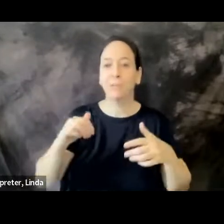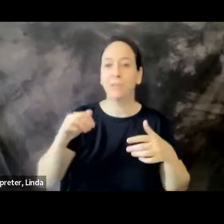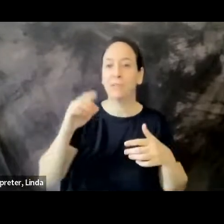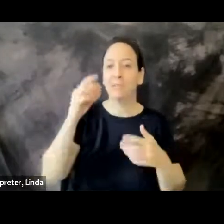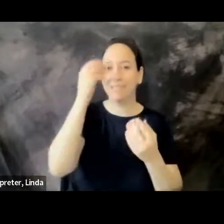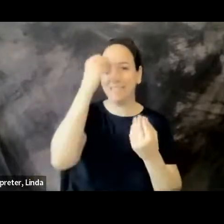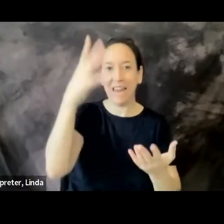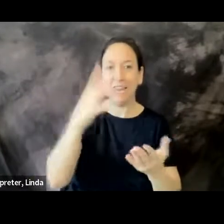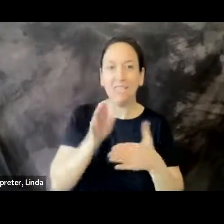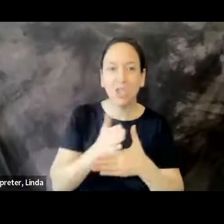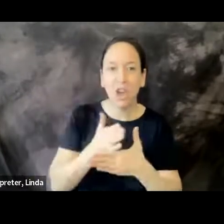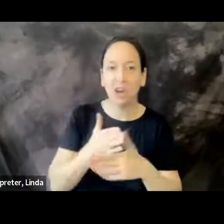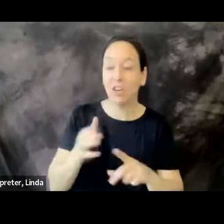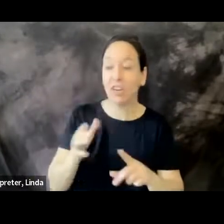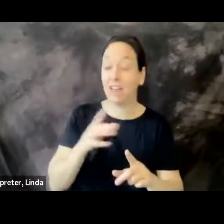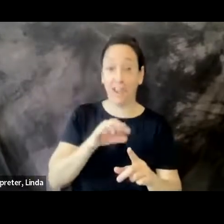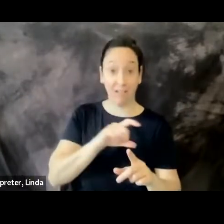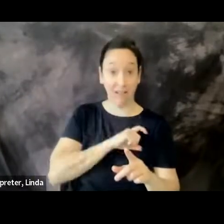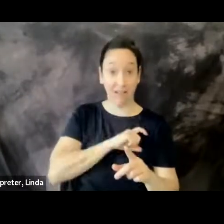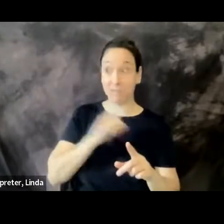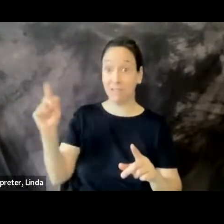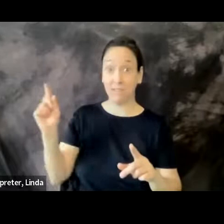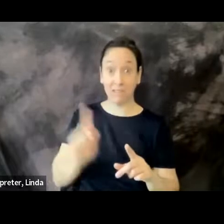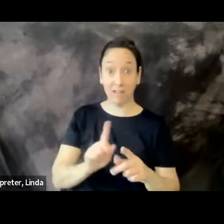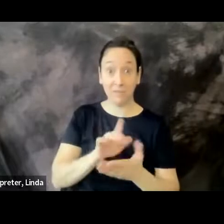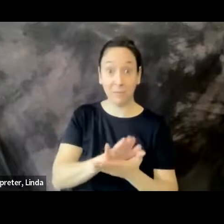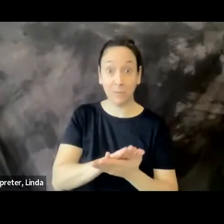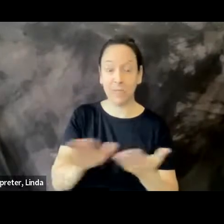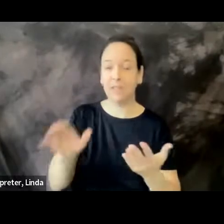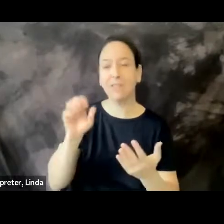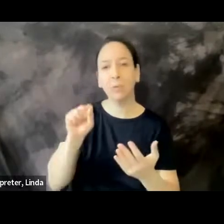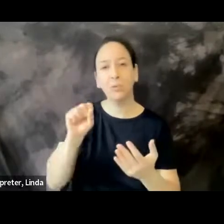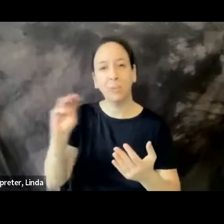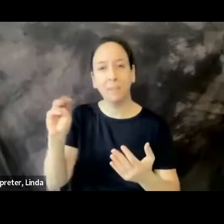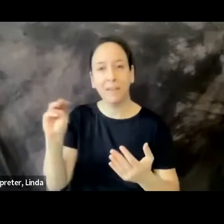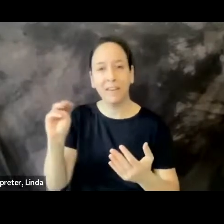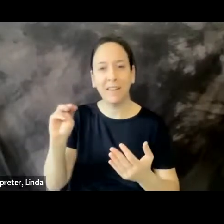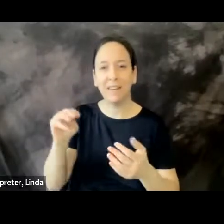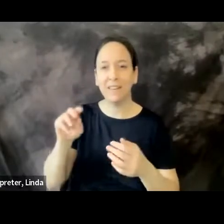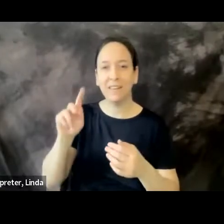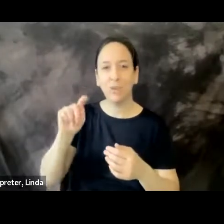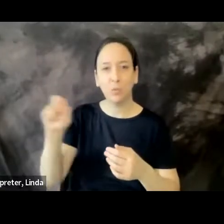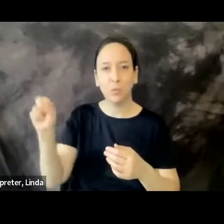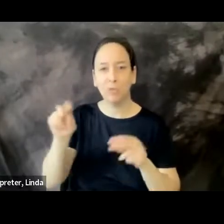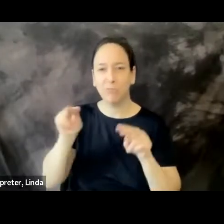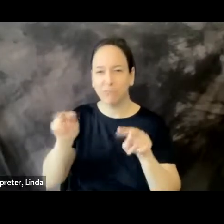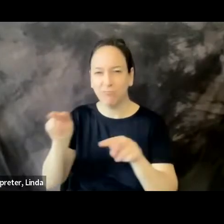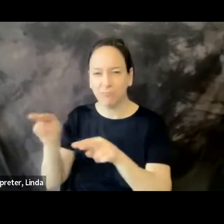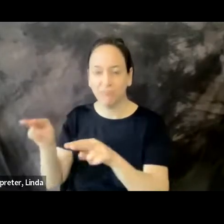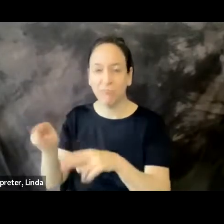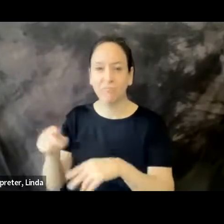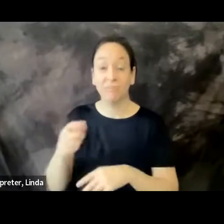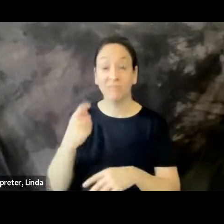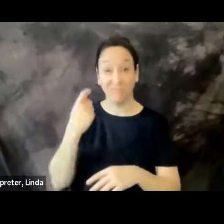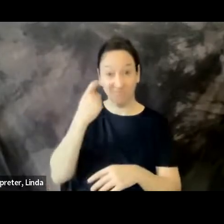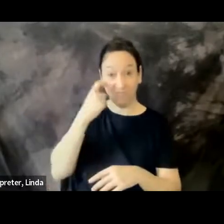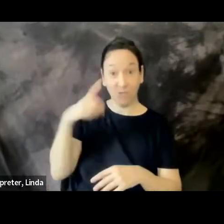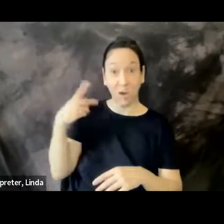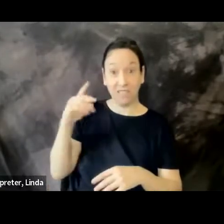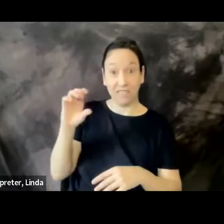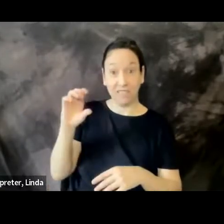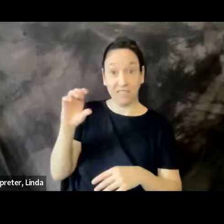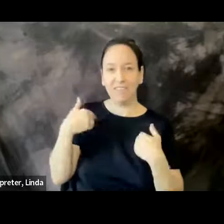school cops themselves, like social media monitoring tools. Another example we've been looking at recently in DC is the gang